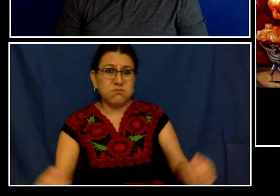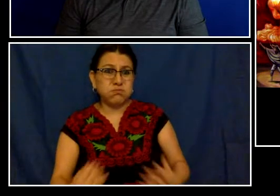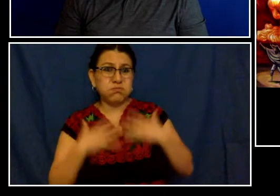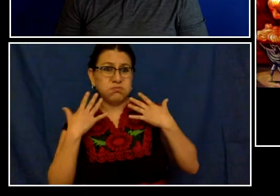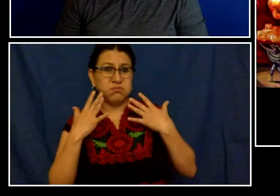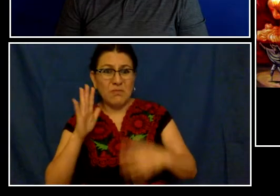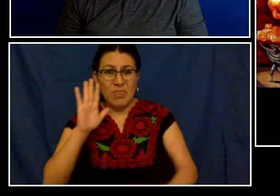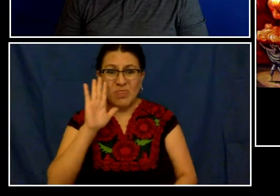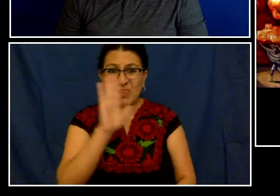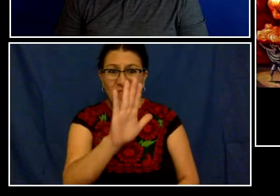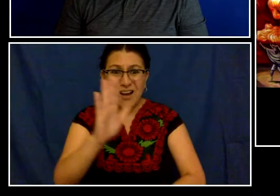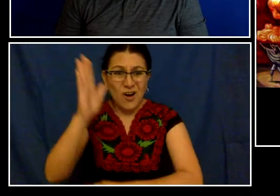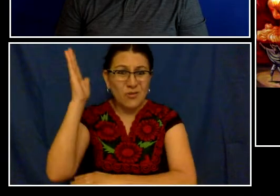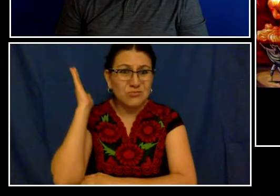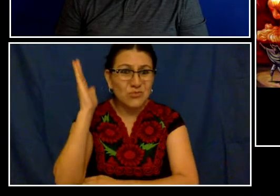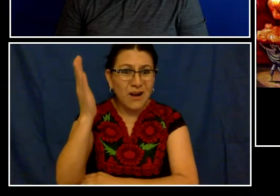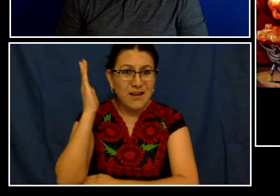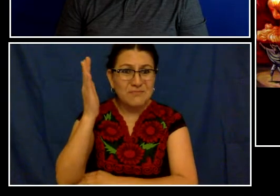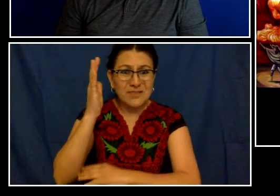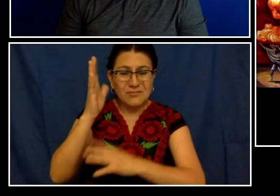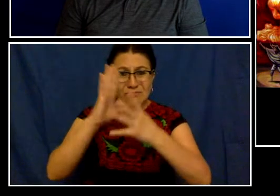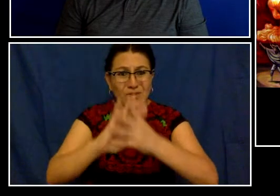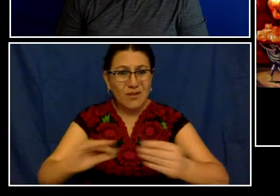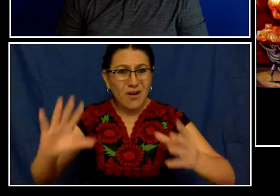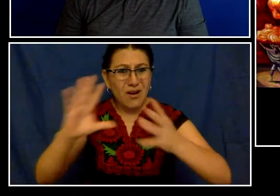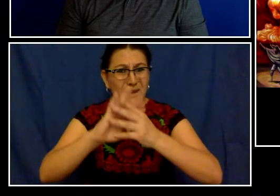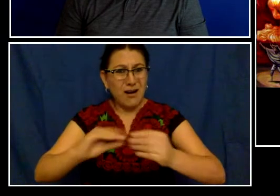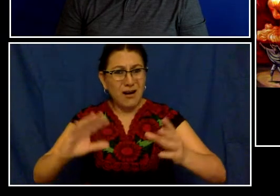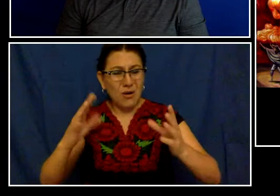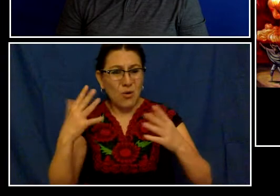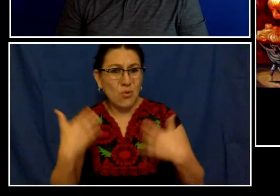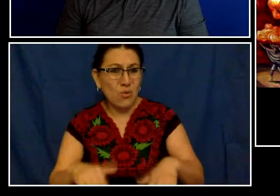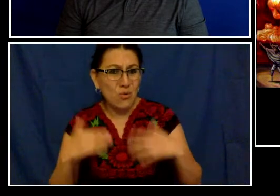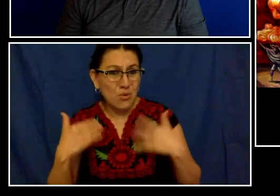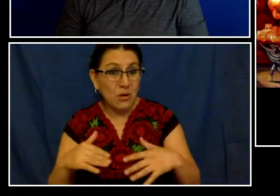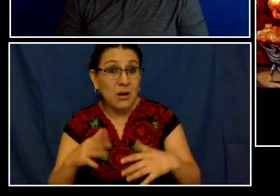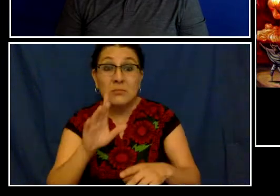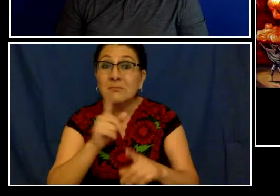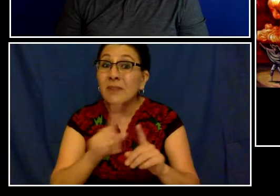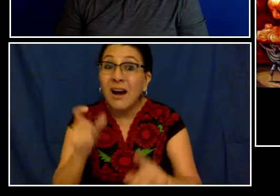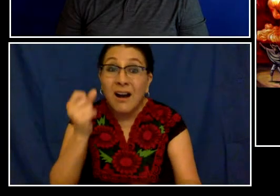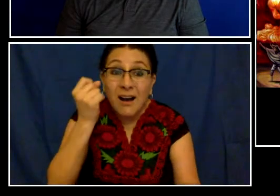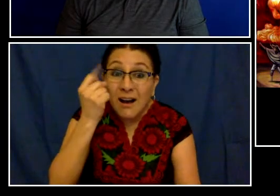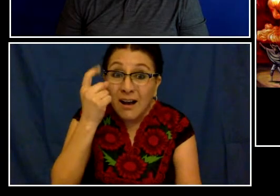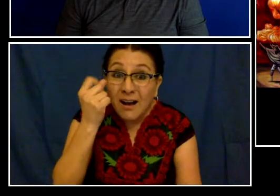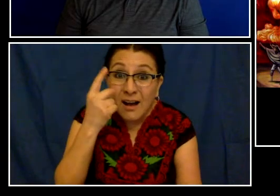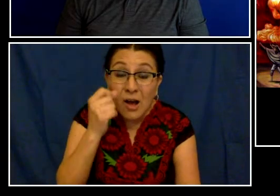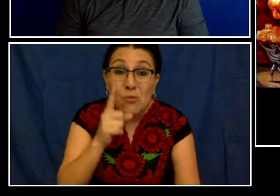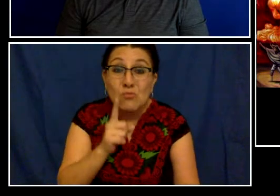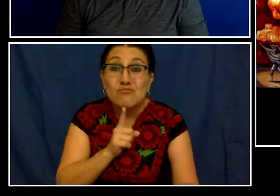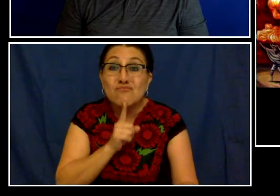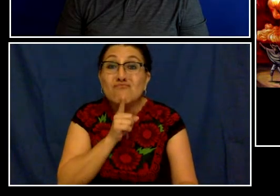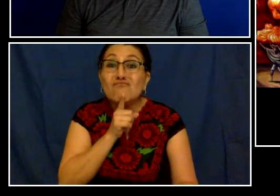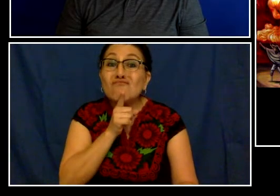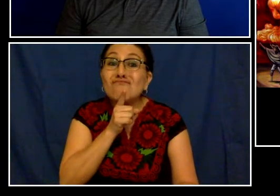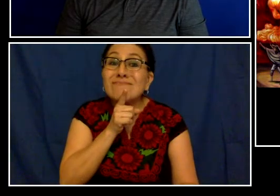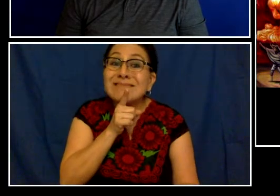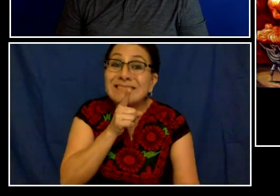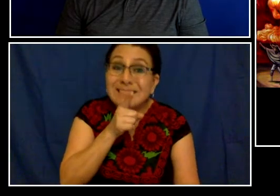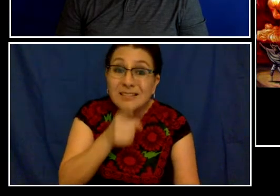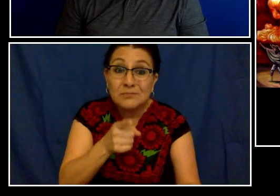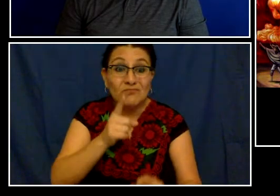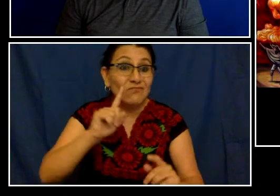this event really inspired. They were very inspired by Miguel's